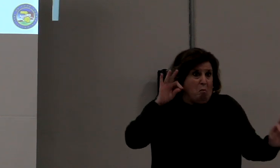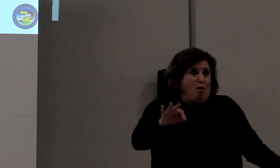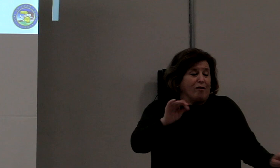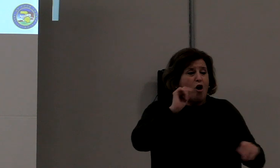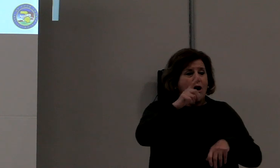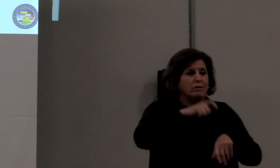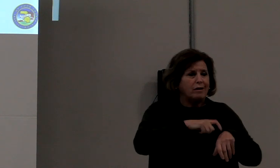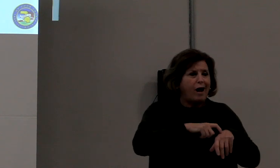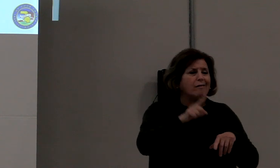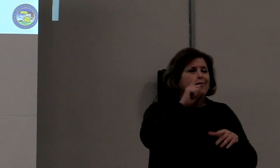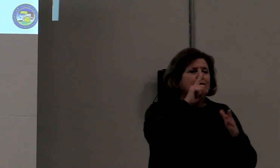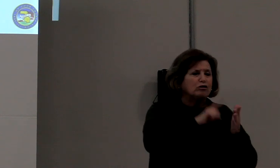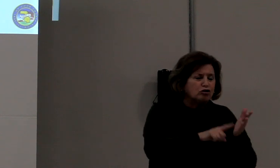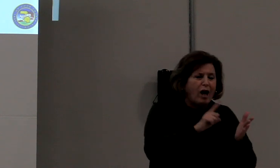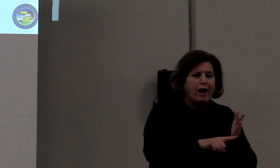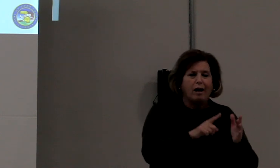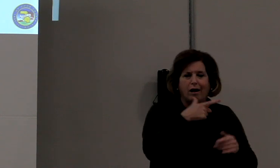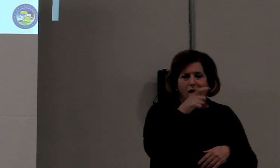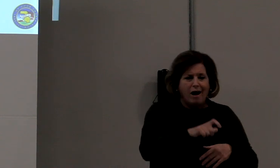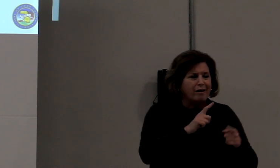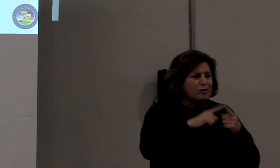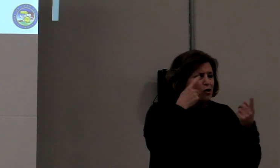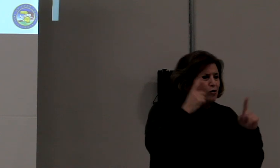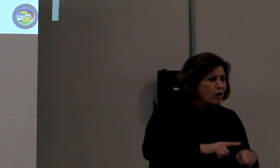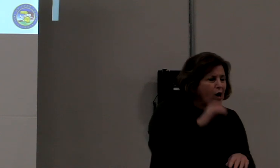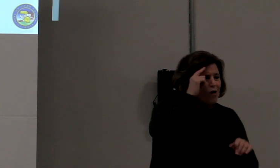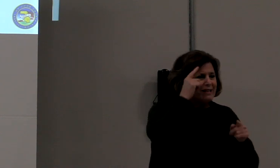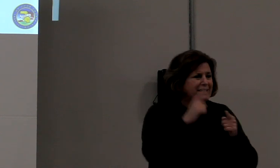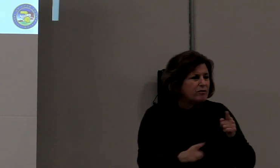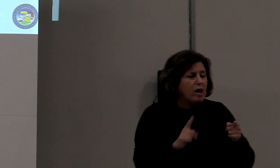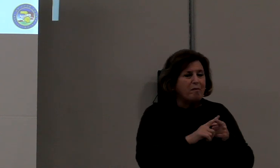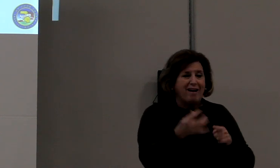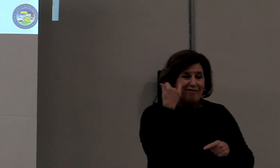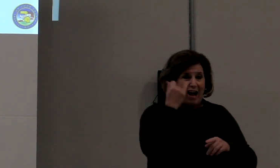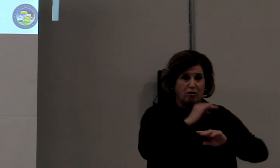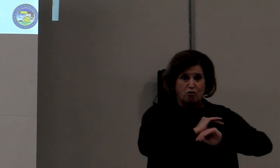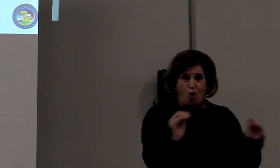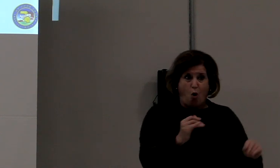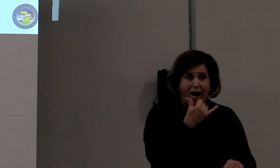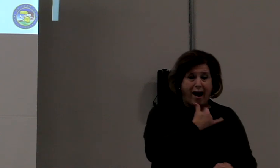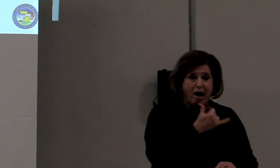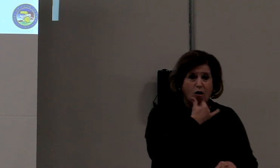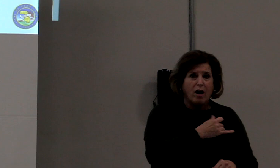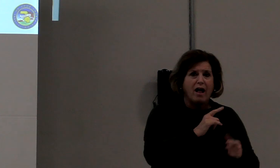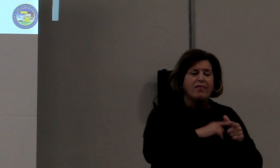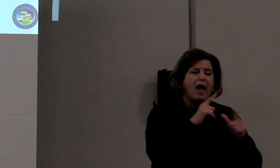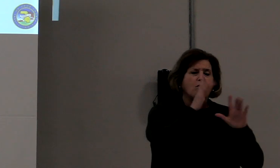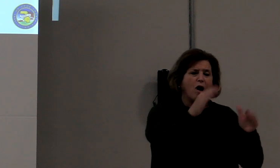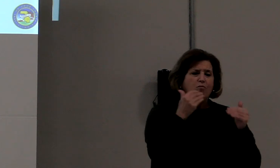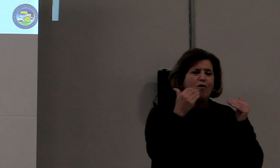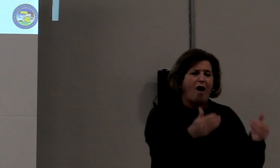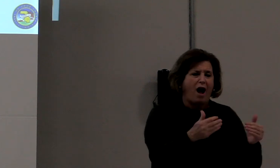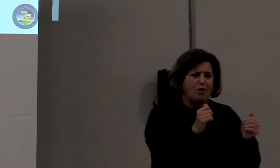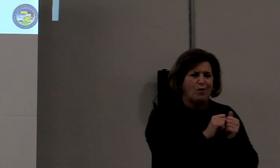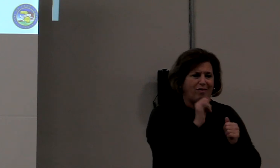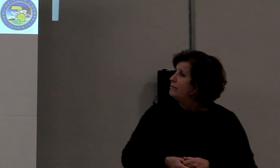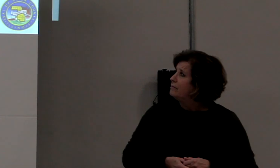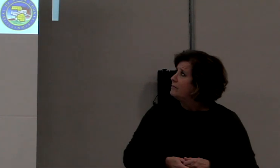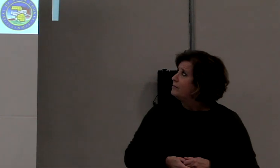they do check it. They don't have to agree or disagree, but as long as they don't find an error, they're going to move on, and that file is going to be